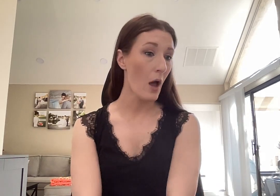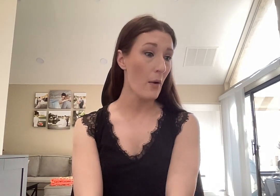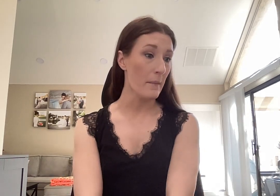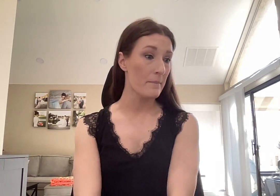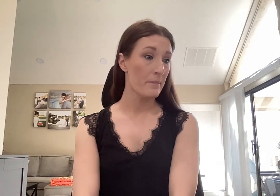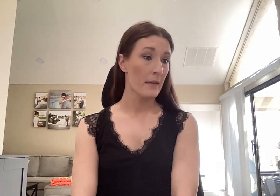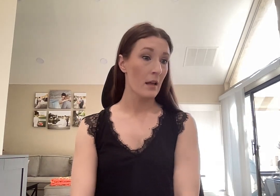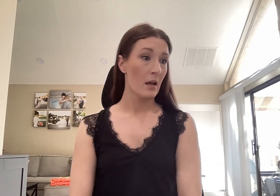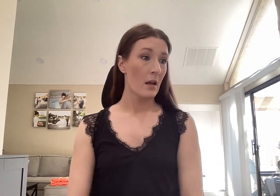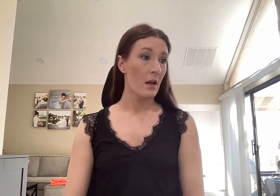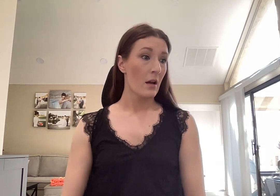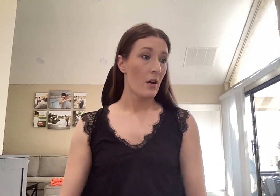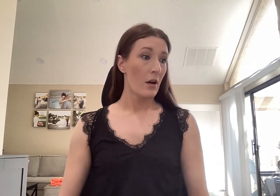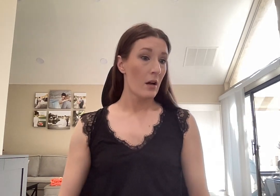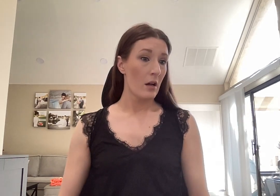Okay.